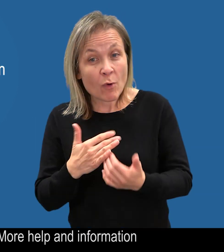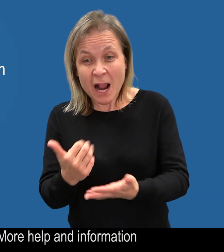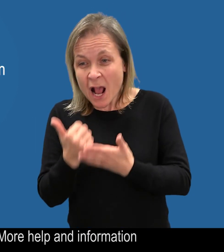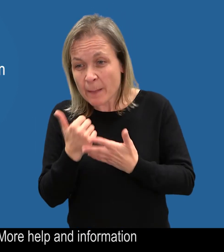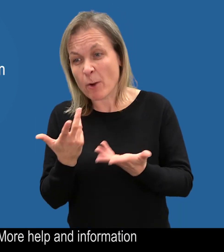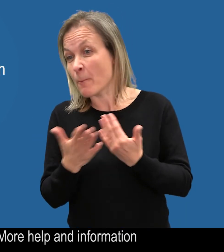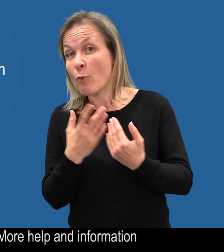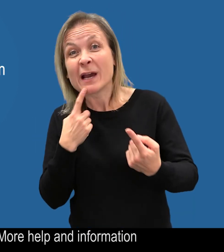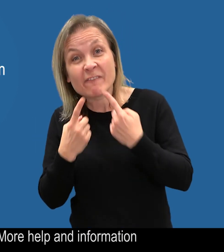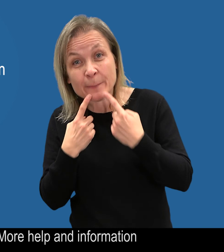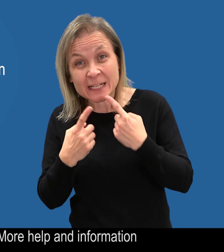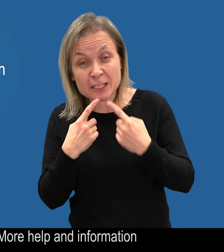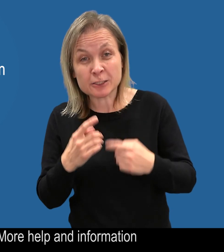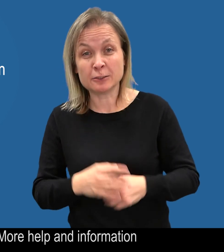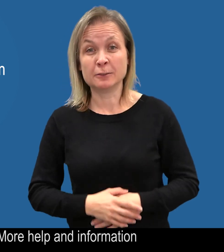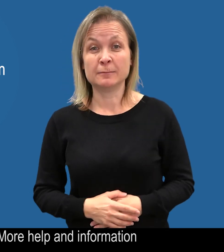More help and information.